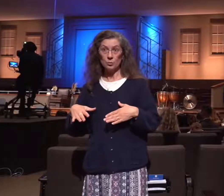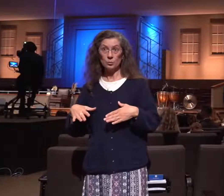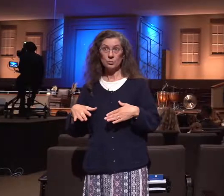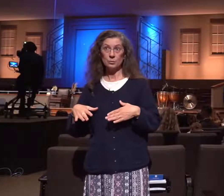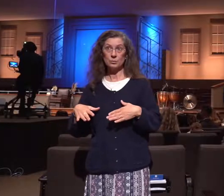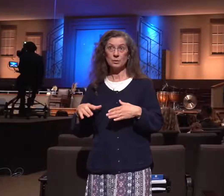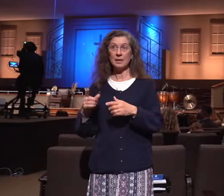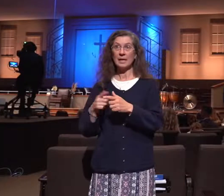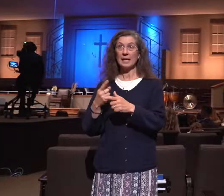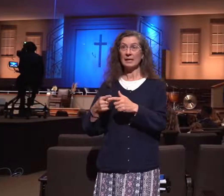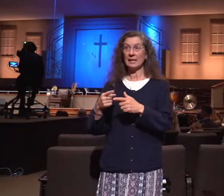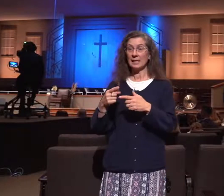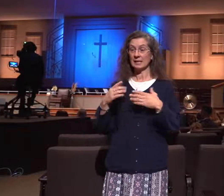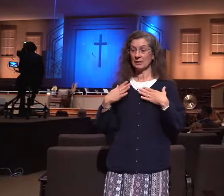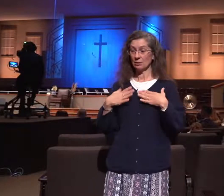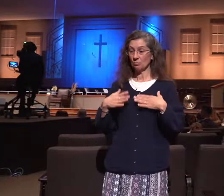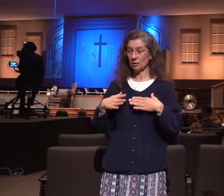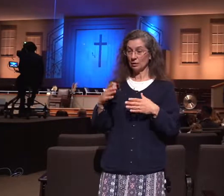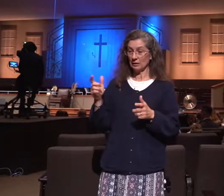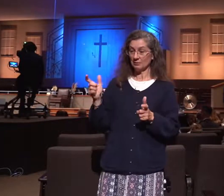you know, it begins to shrink.